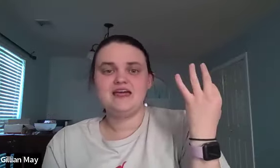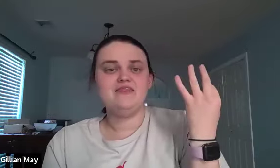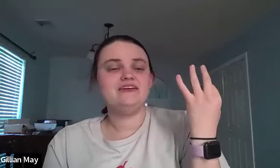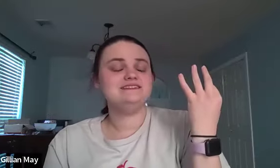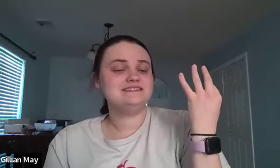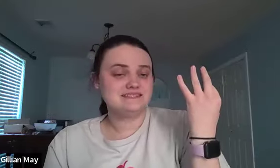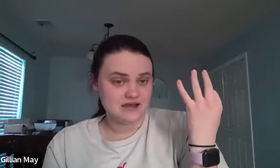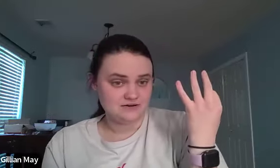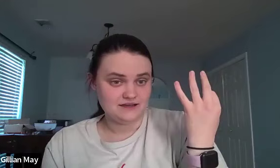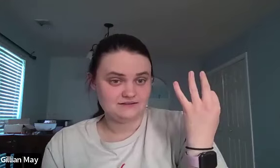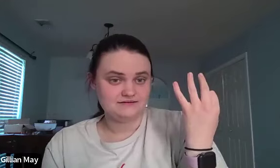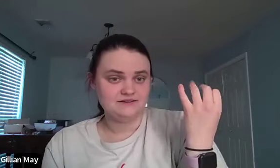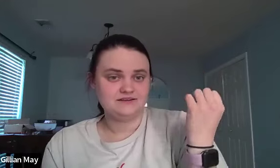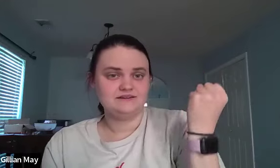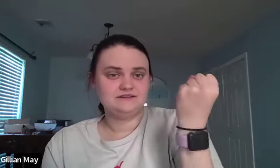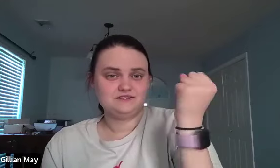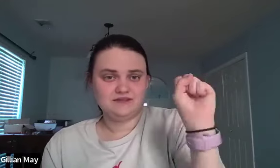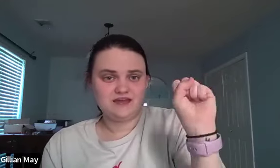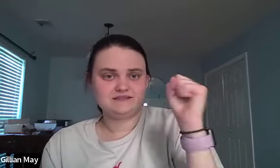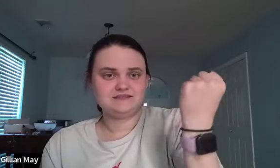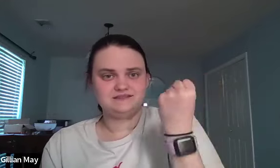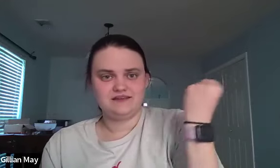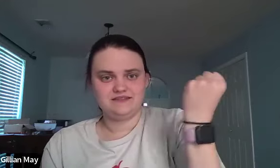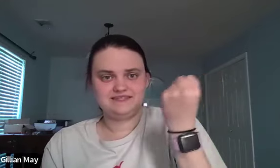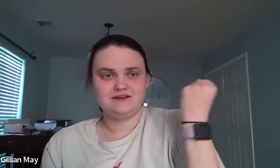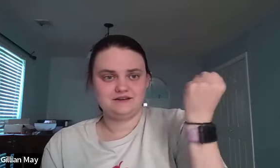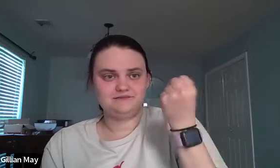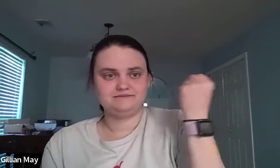And then Saturday. So the S and then Saturday.